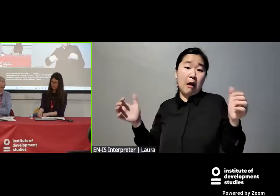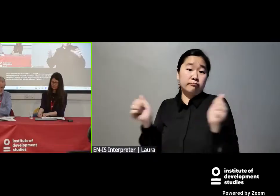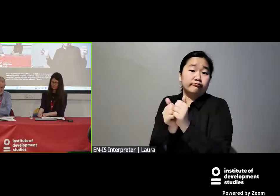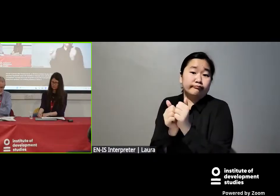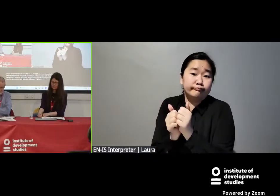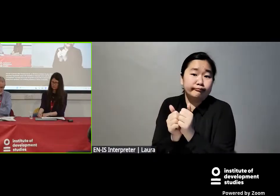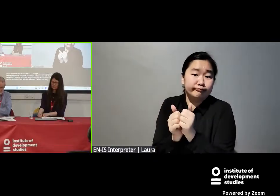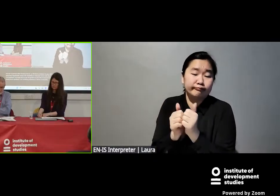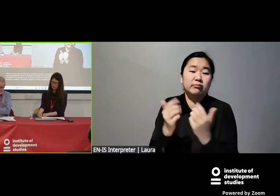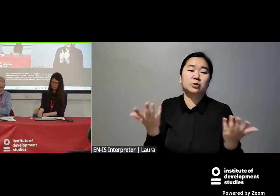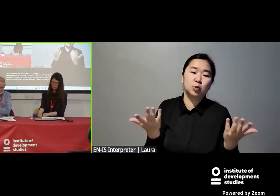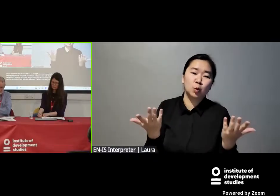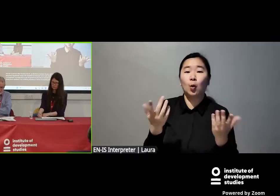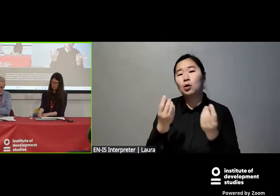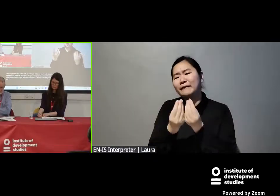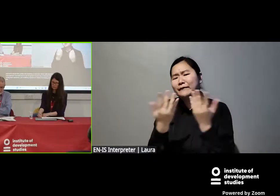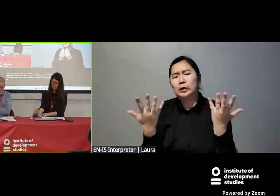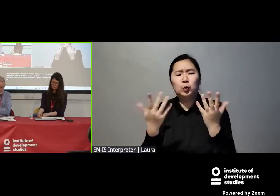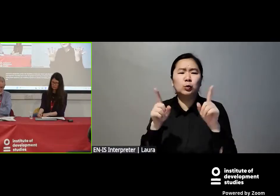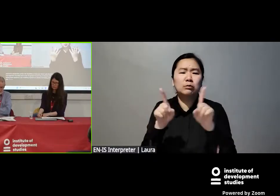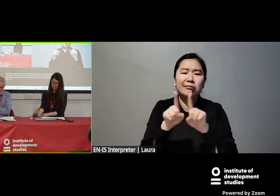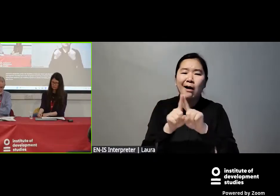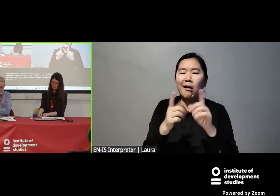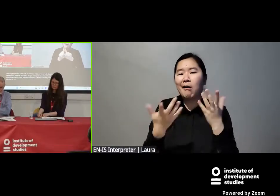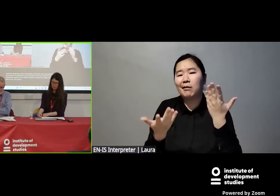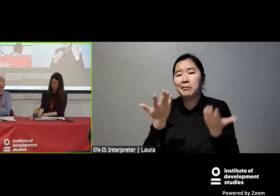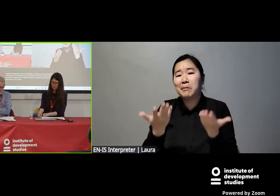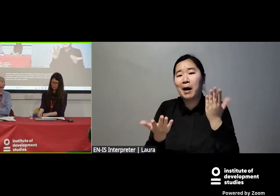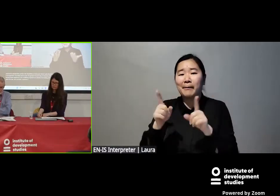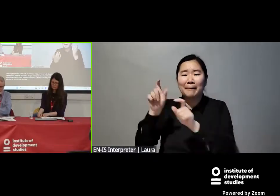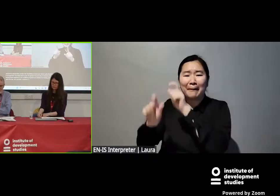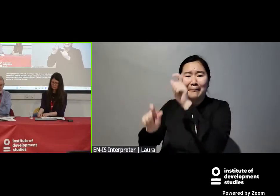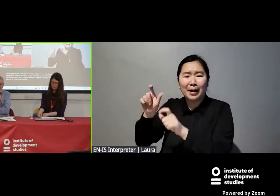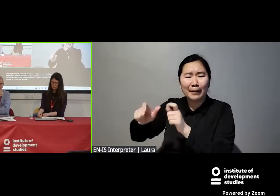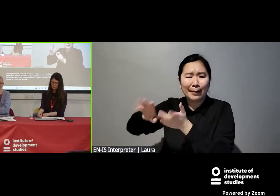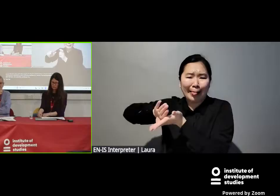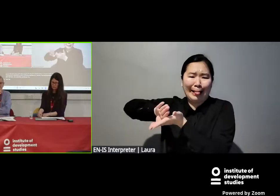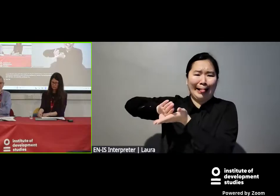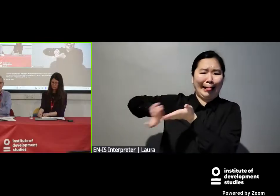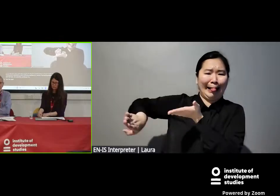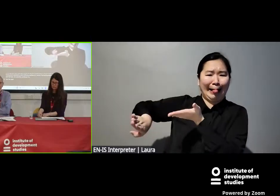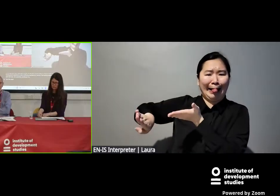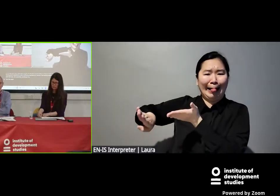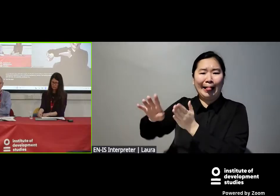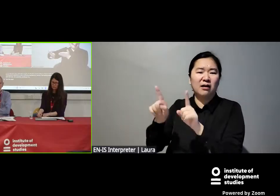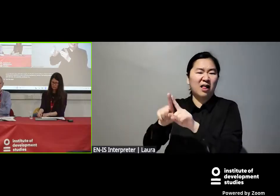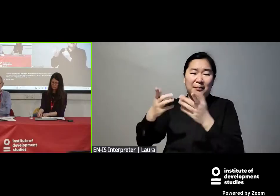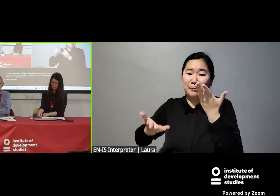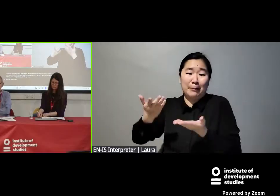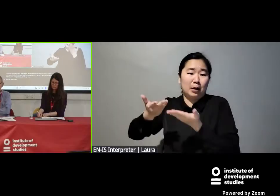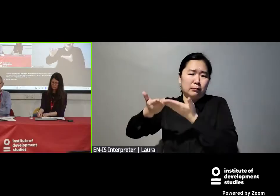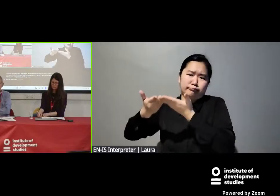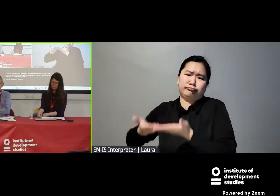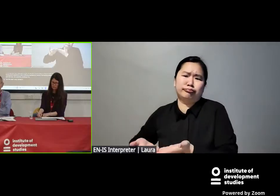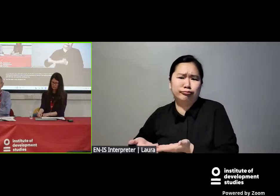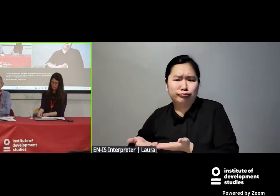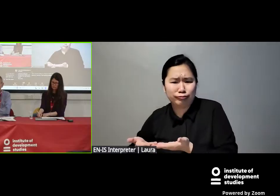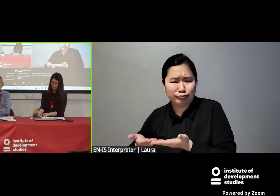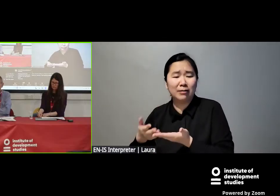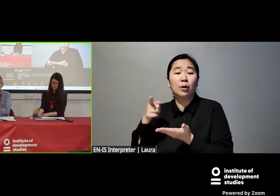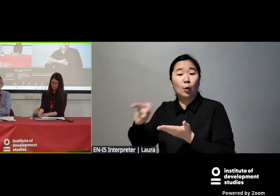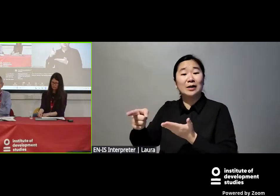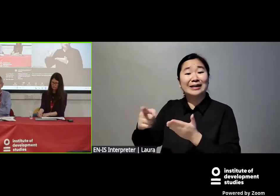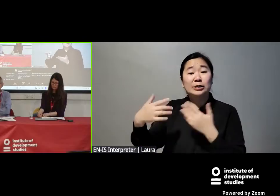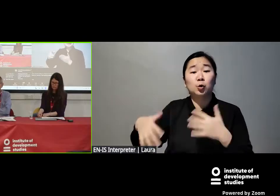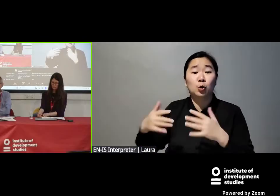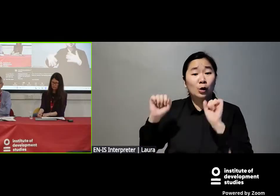is. And the paper really highlights that strengthening inclusion of people with disabilities with